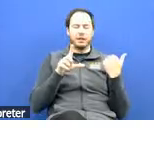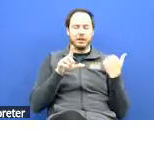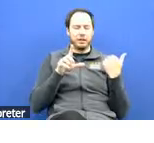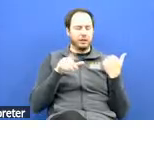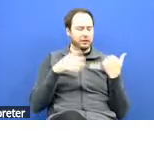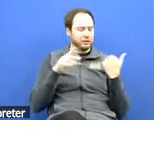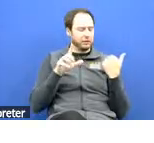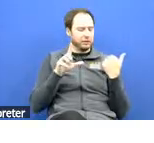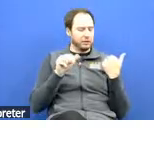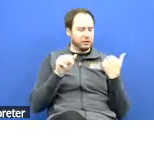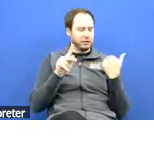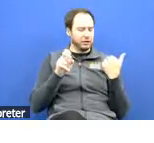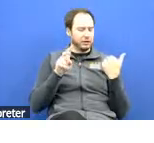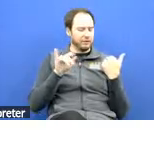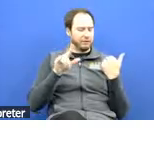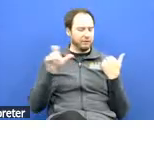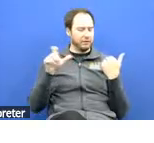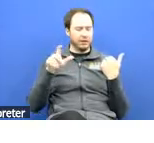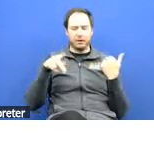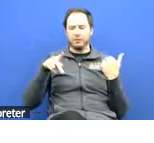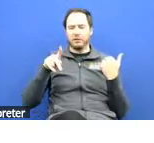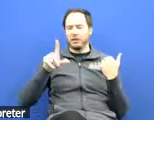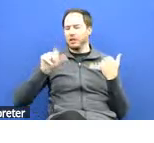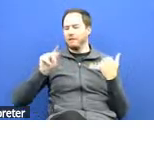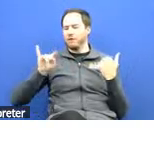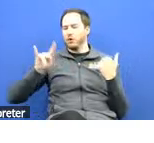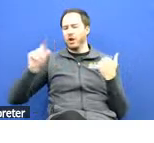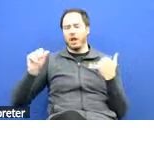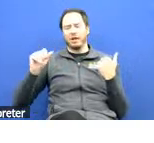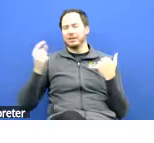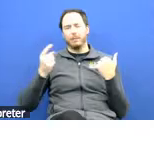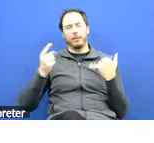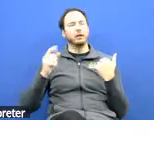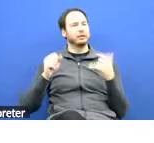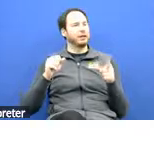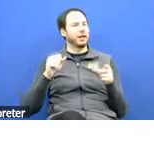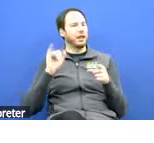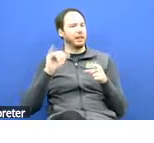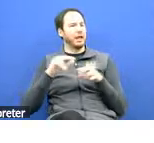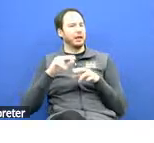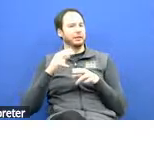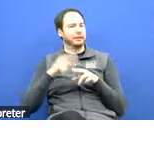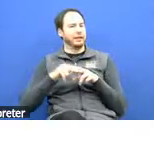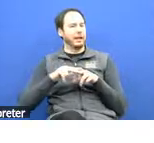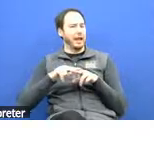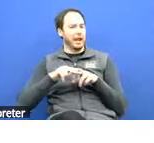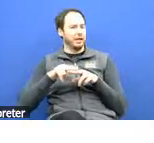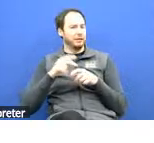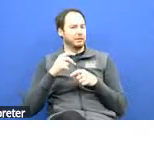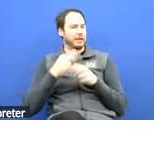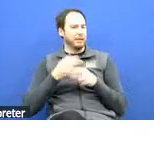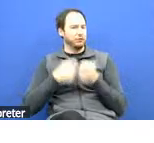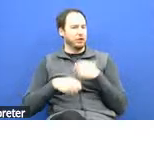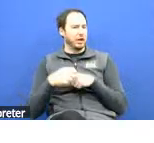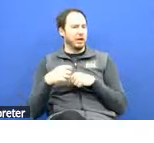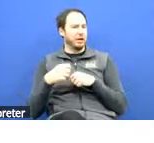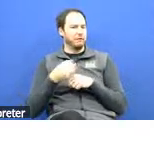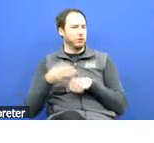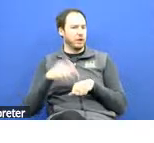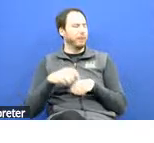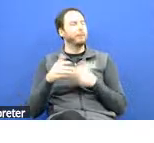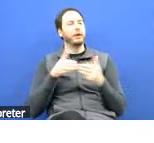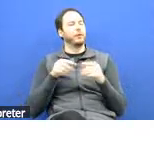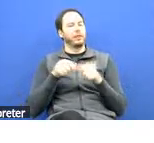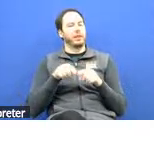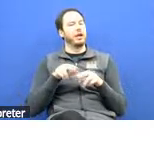LAL, so Lakeville, Avon, Livonia, or Livonia, Avon, Lakeville. Yeah, it's changed names over the years, I'm pretty sure.